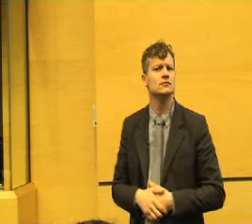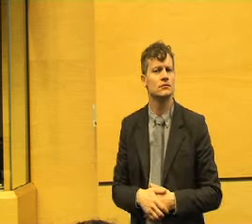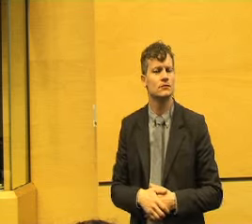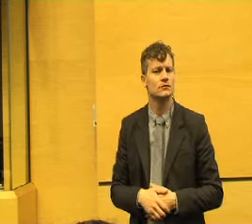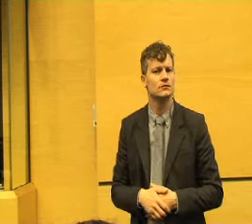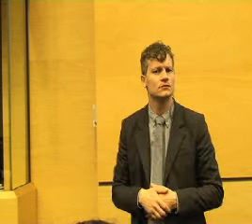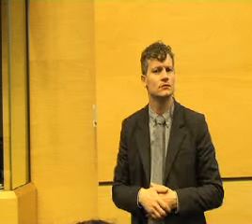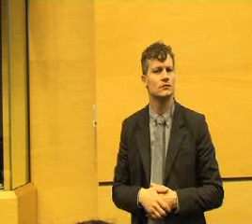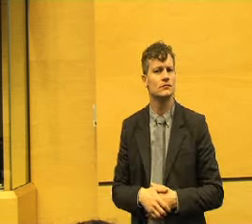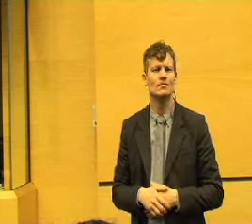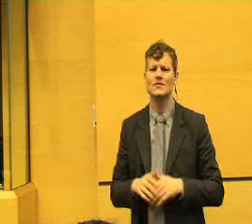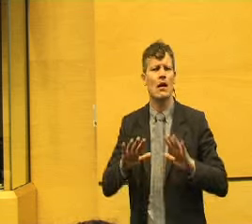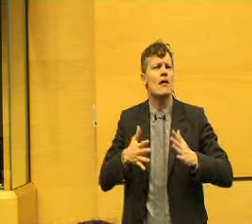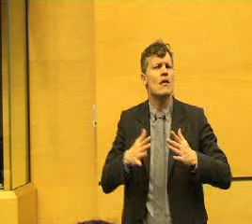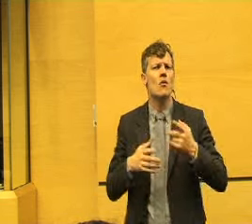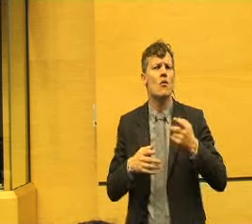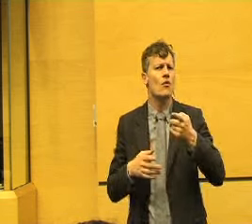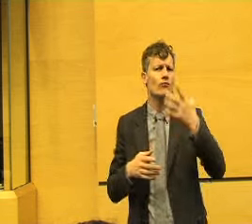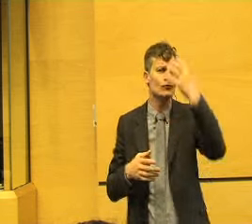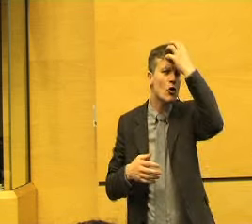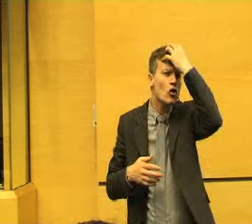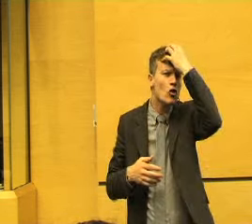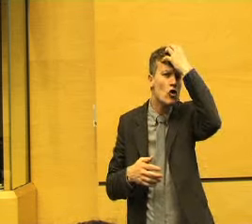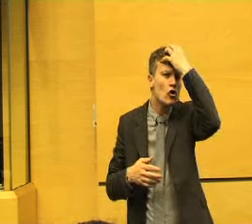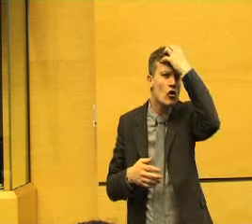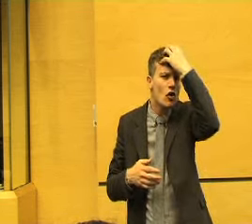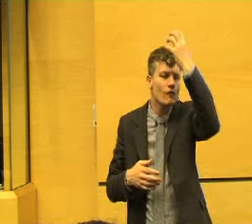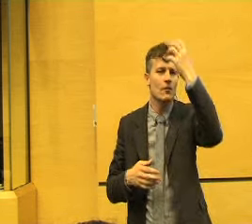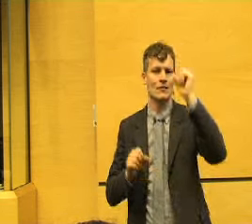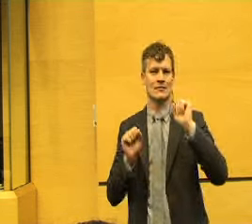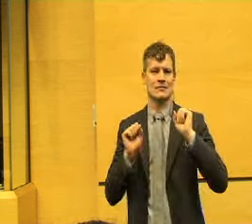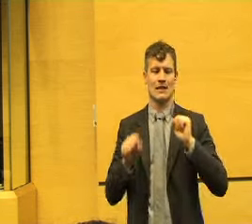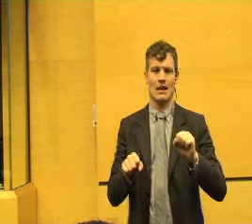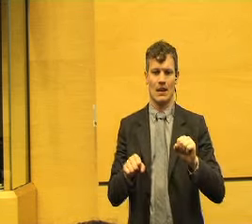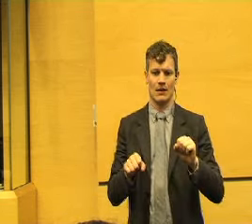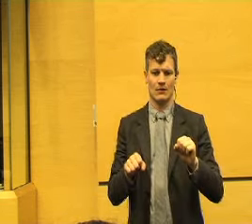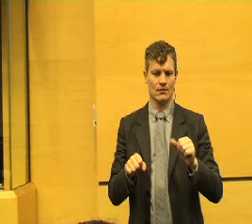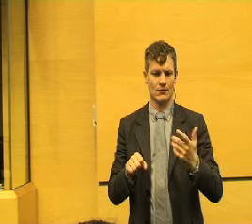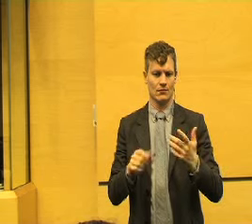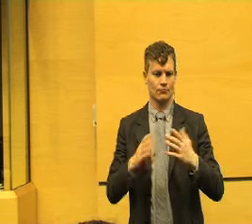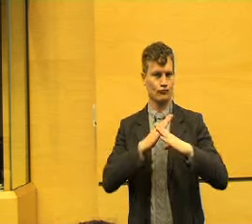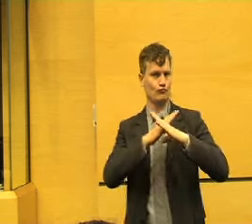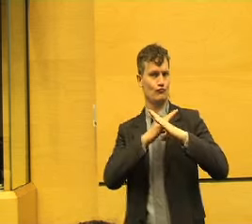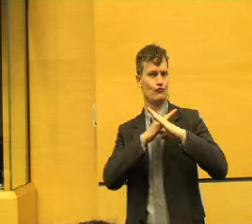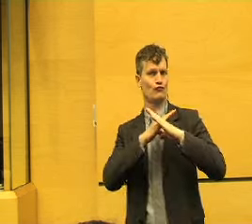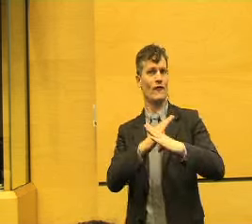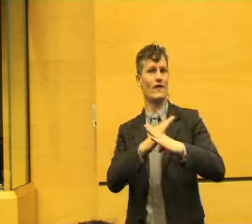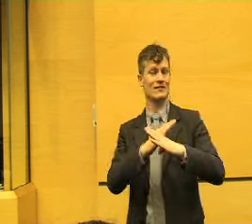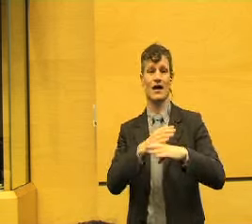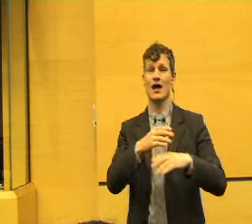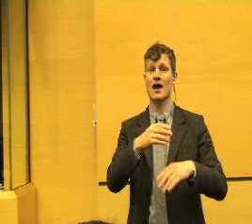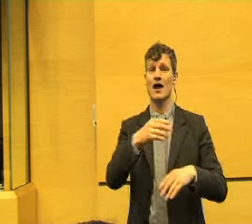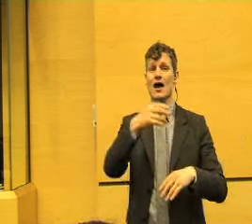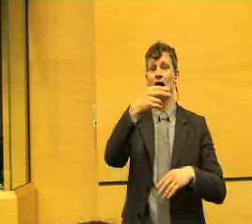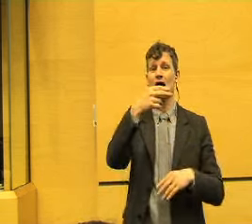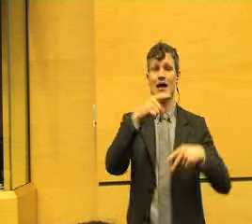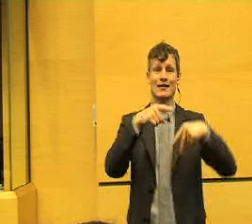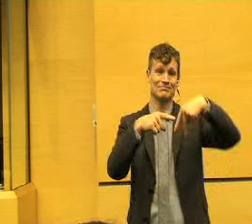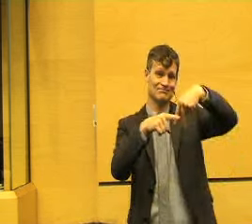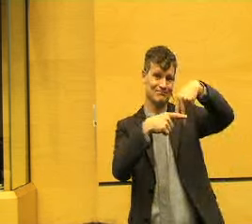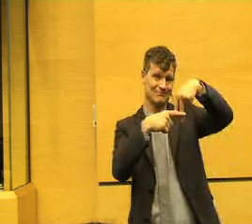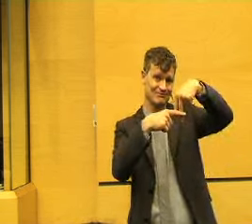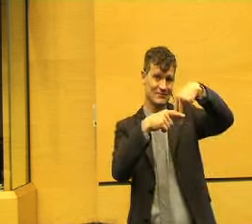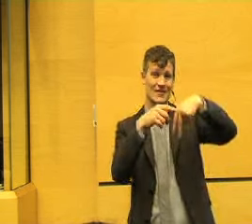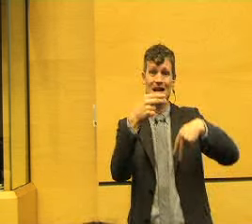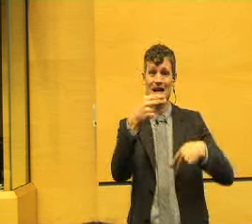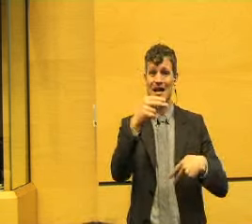to protection from HIV or other